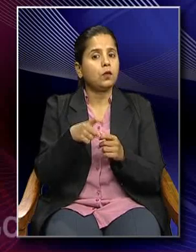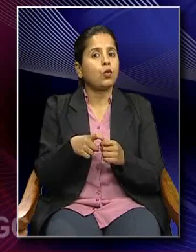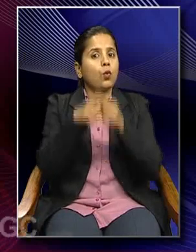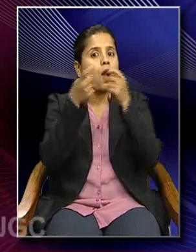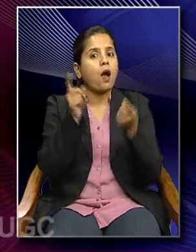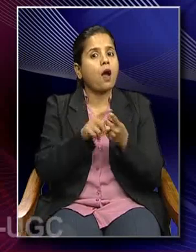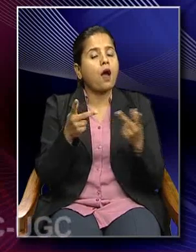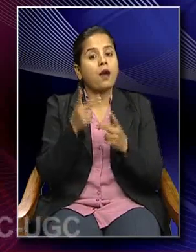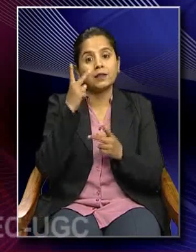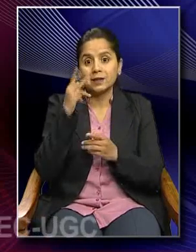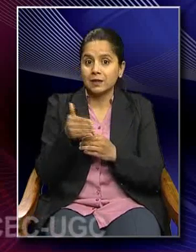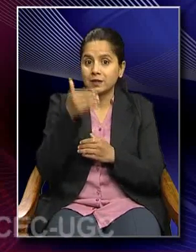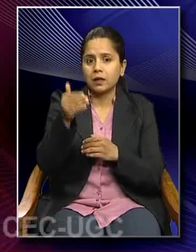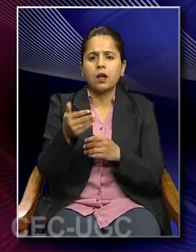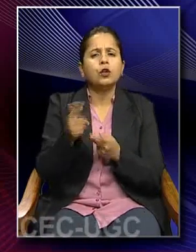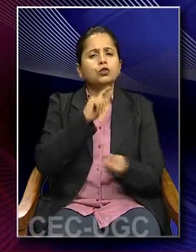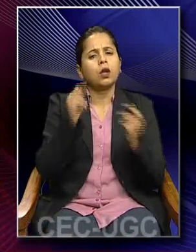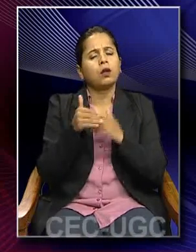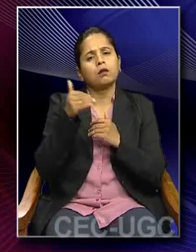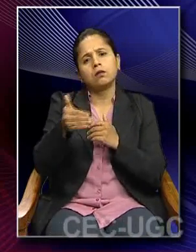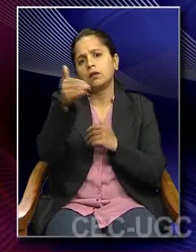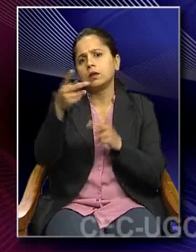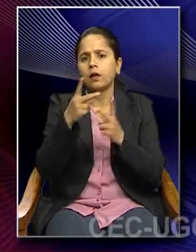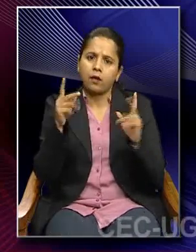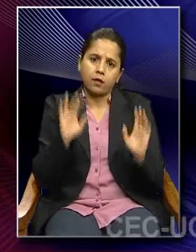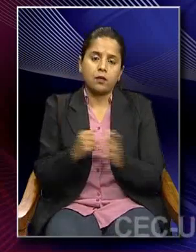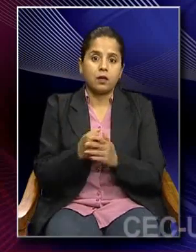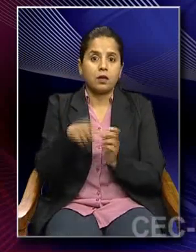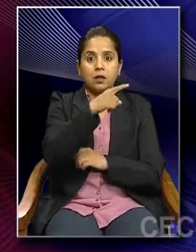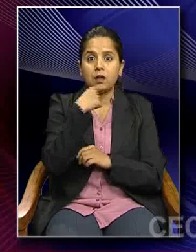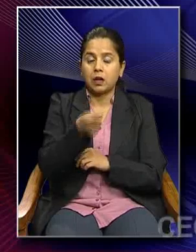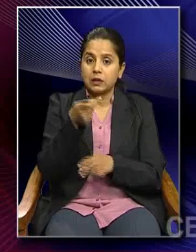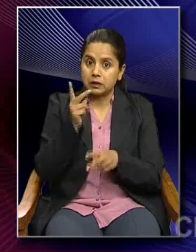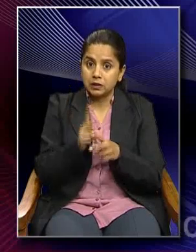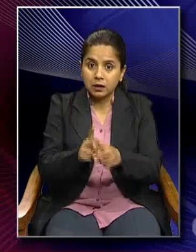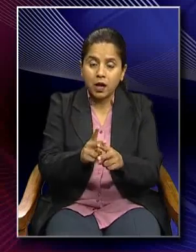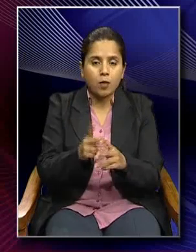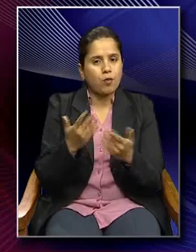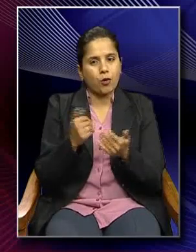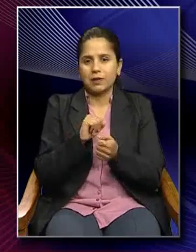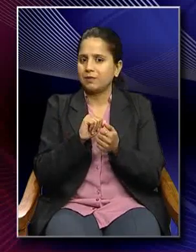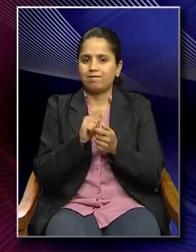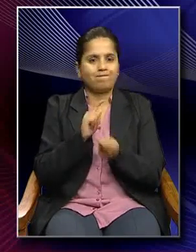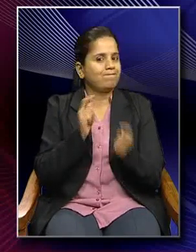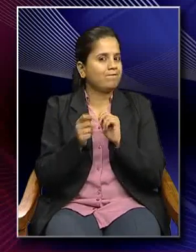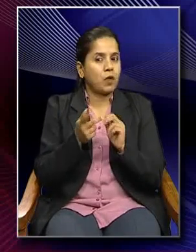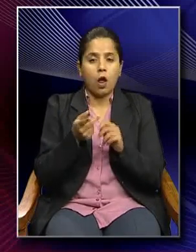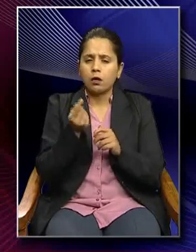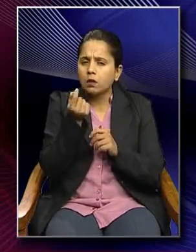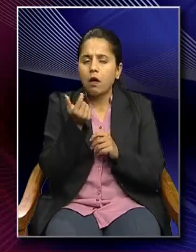are said to be ever changing. They cannot remain static even for a